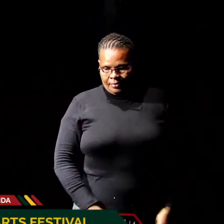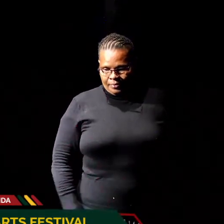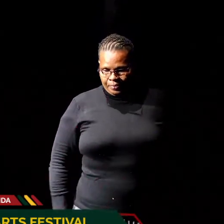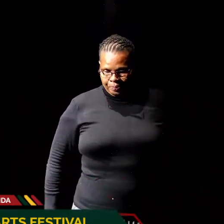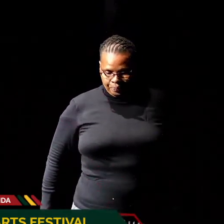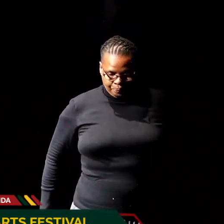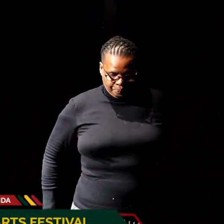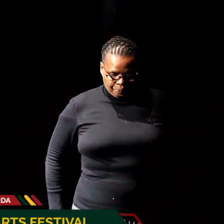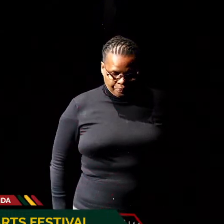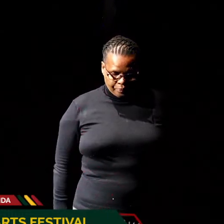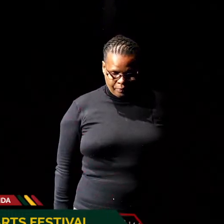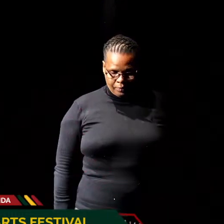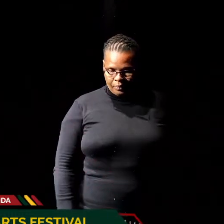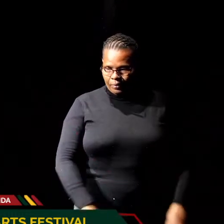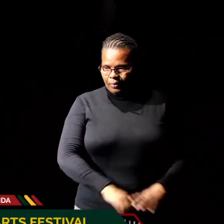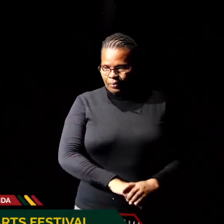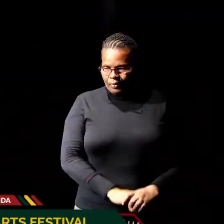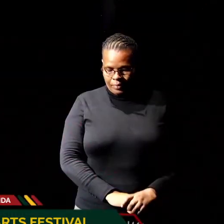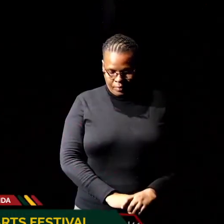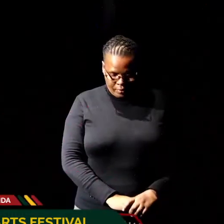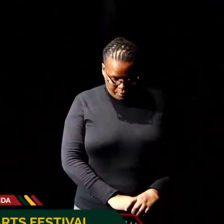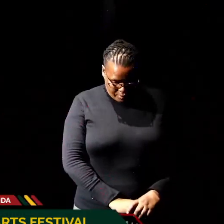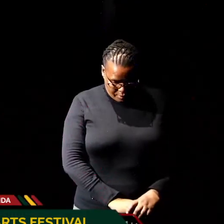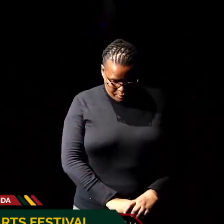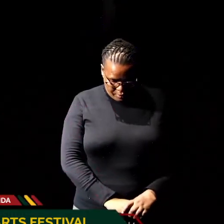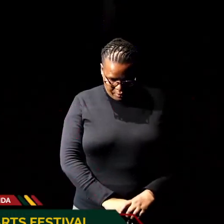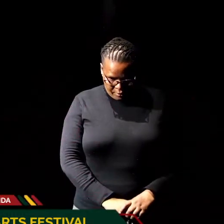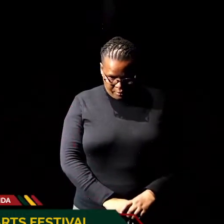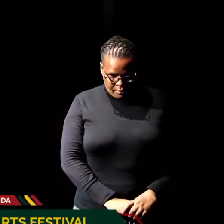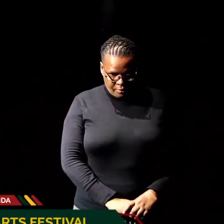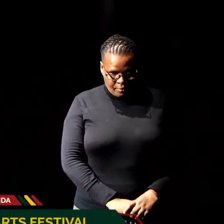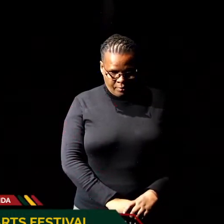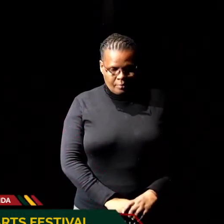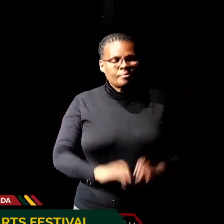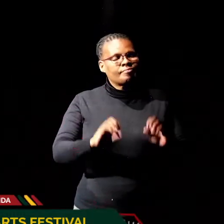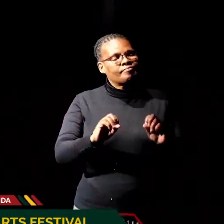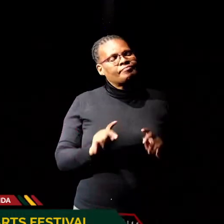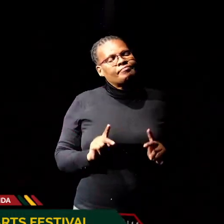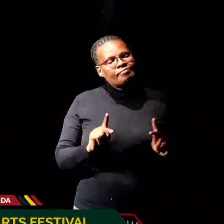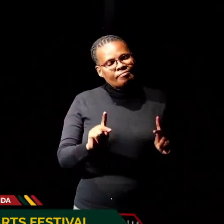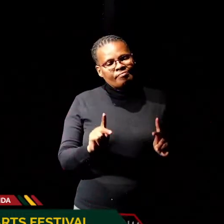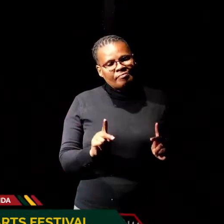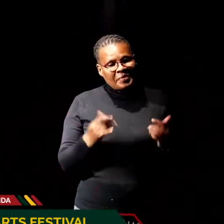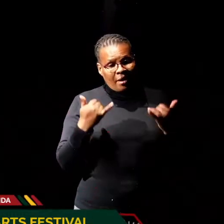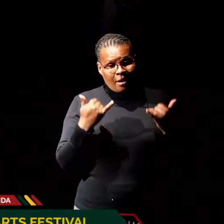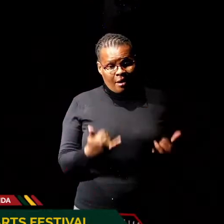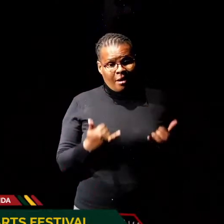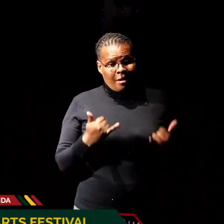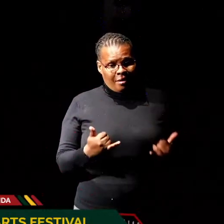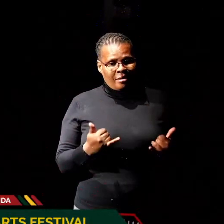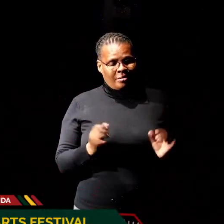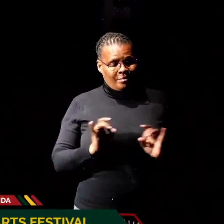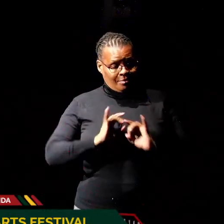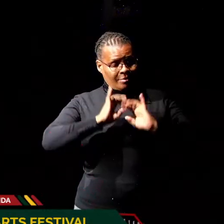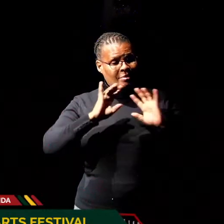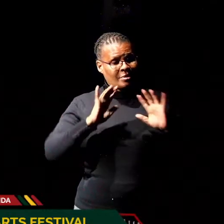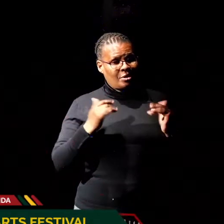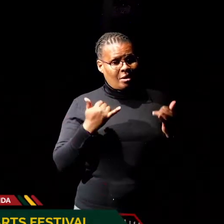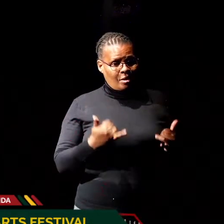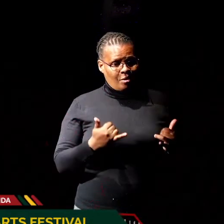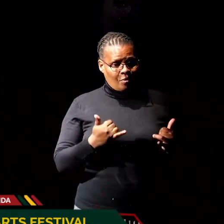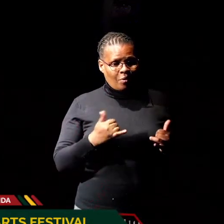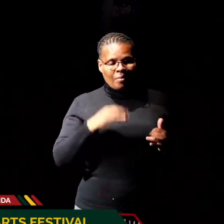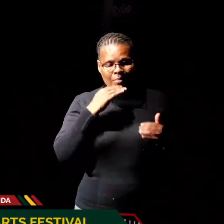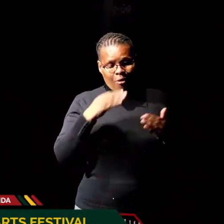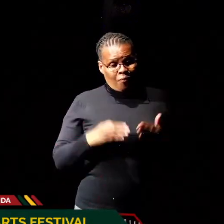I take this opportunity to declare this occasion to be